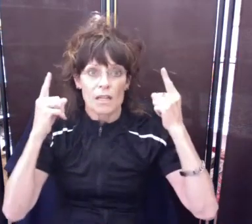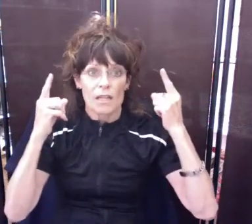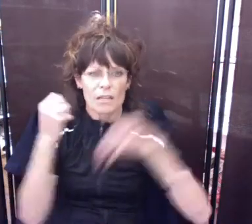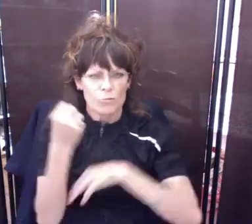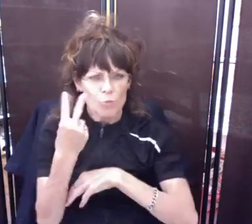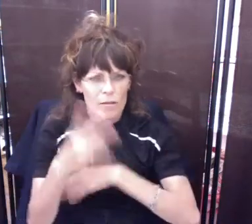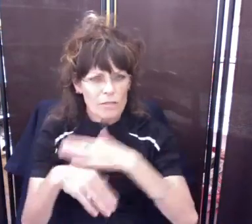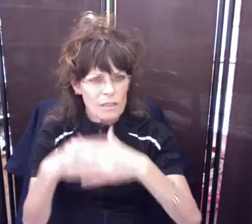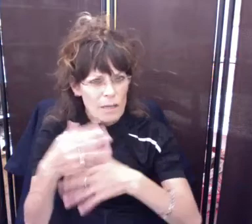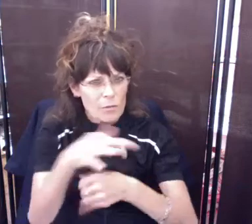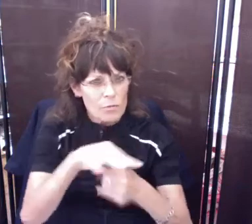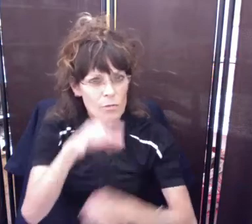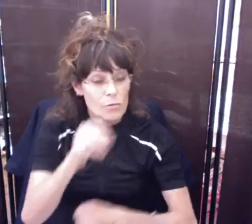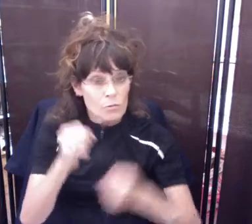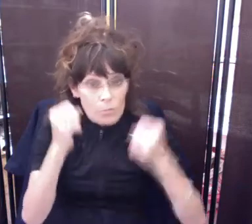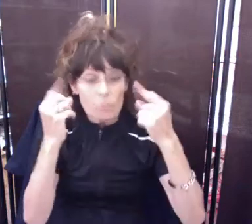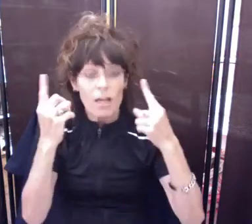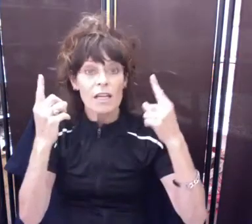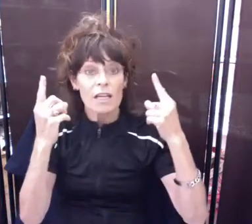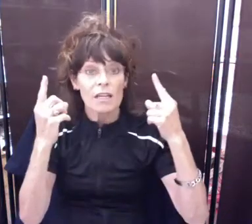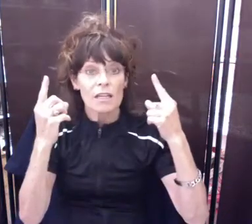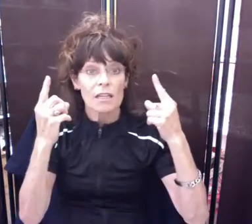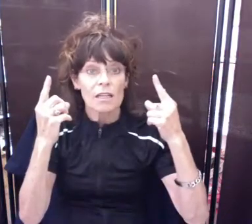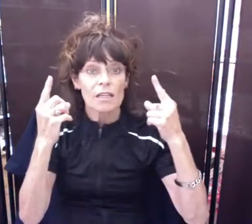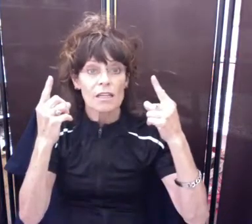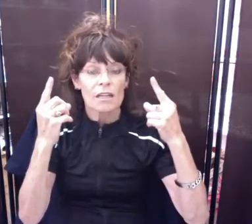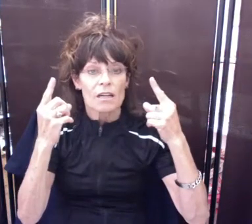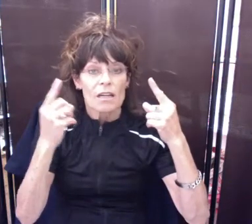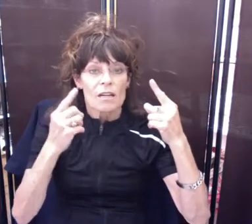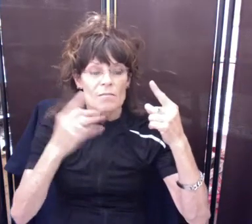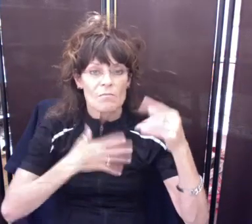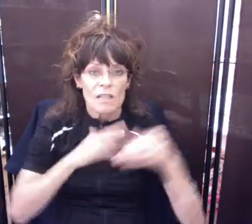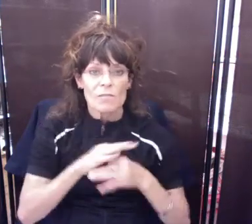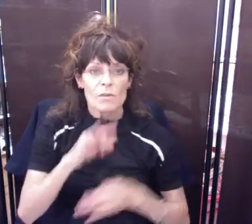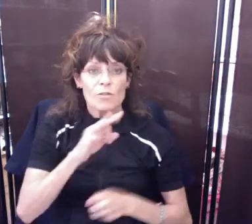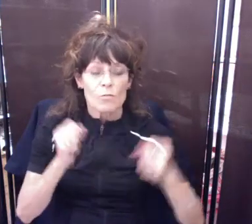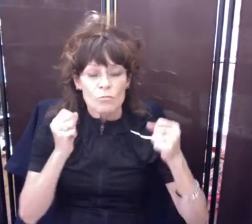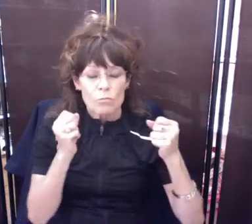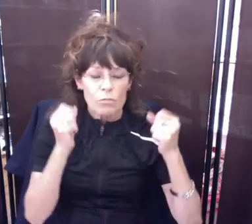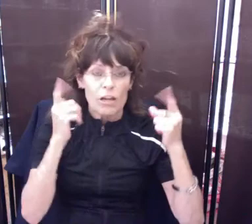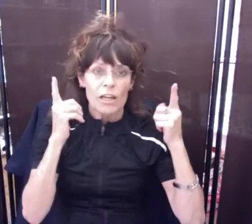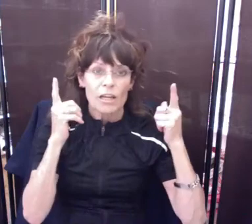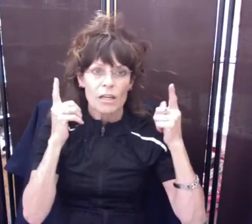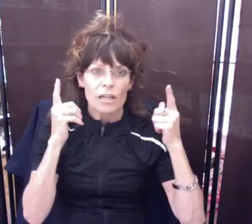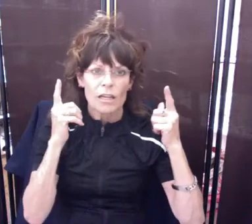awakening in me. They awakened my spirit. And what that looks like